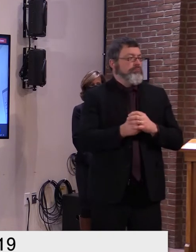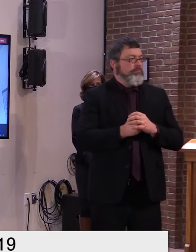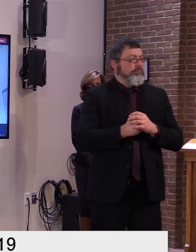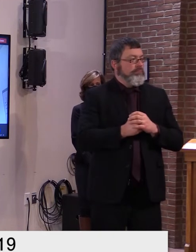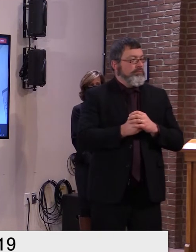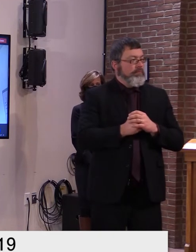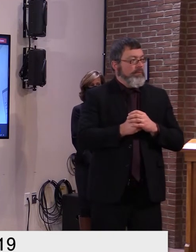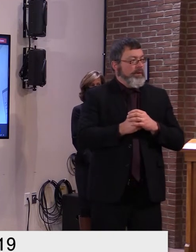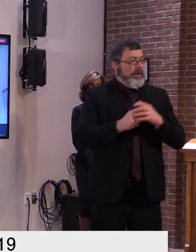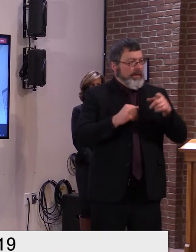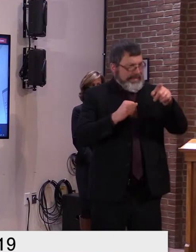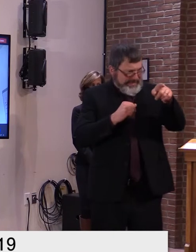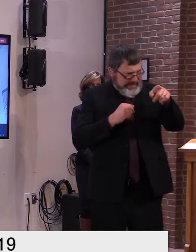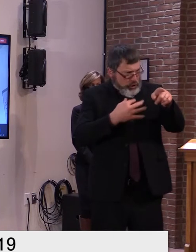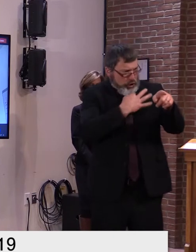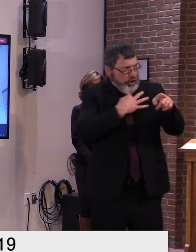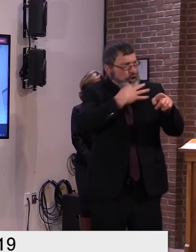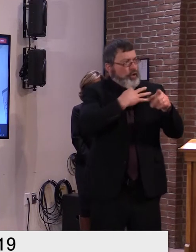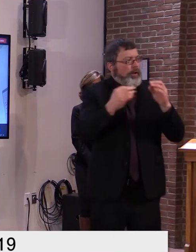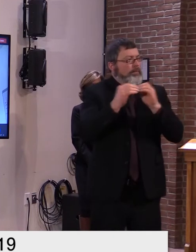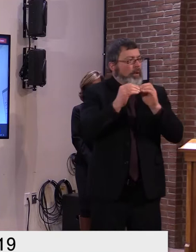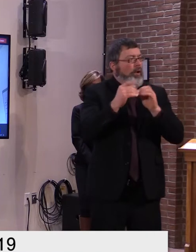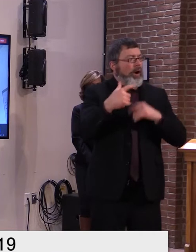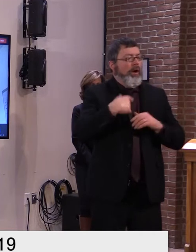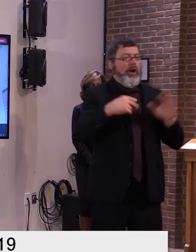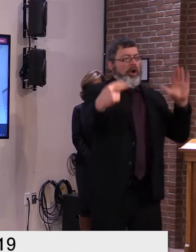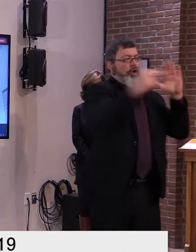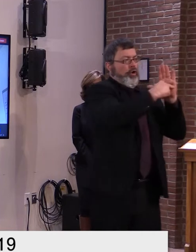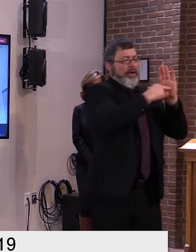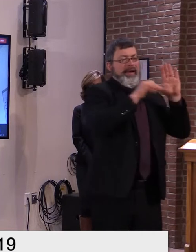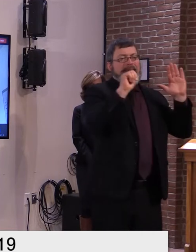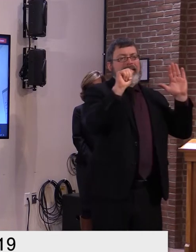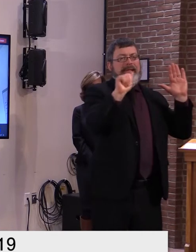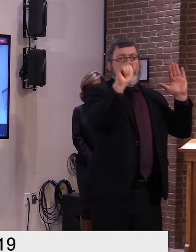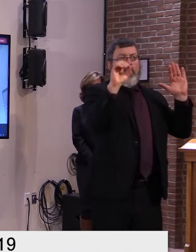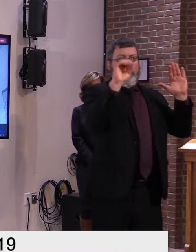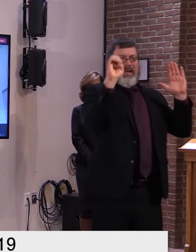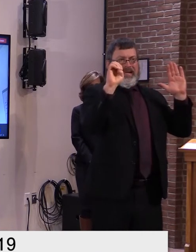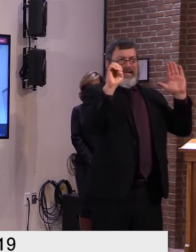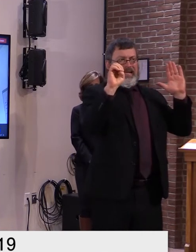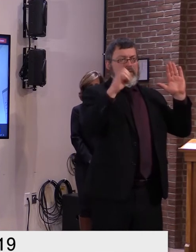We also have a map there that shows the trends in the data from a geographic perspective.